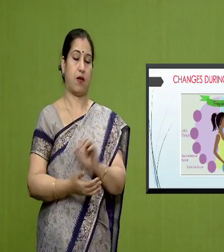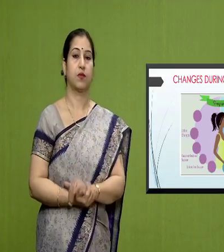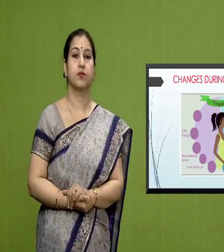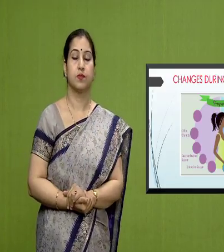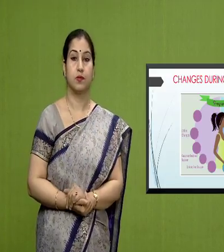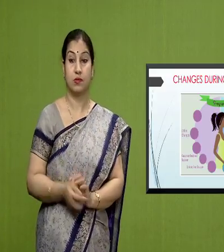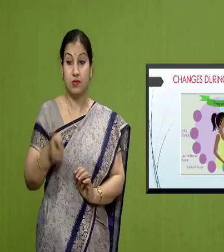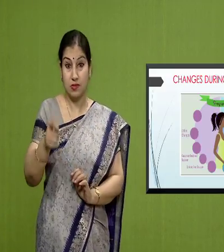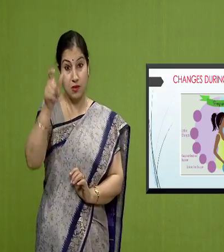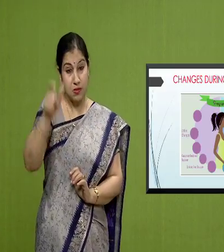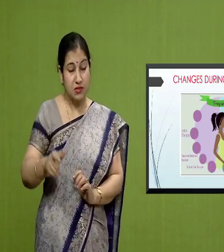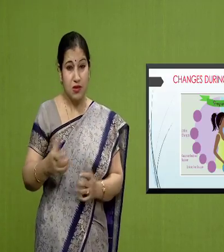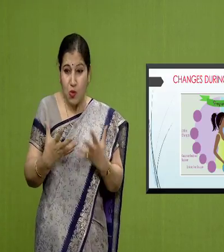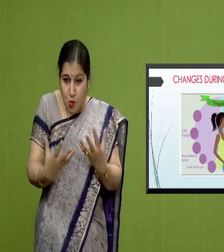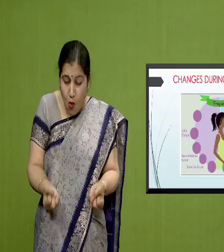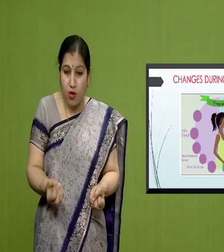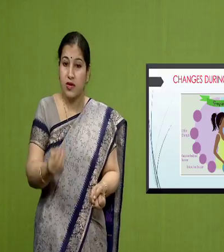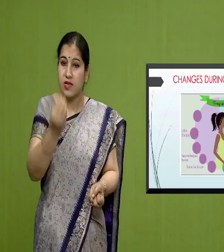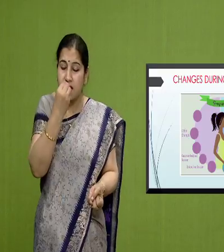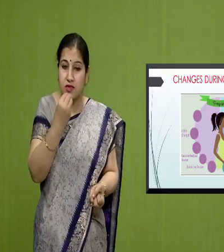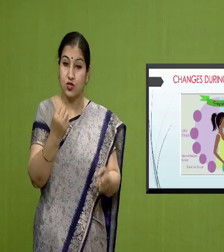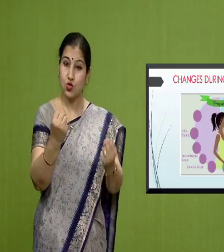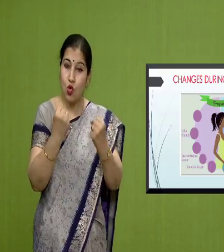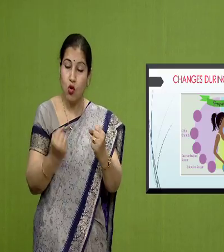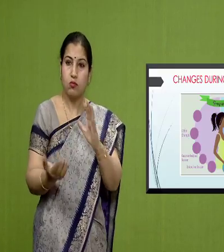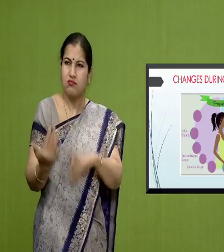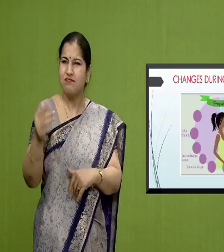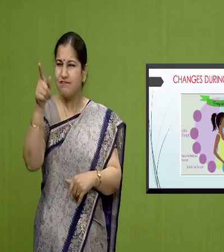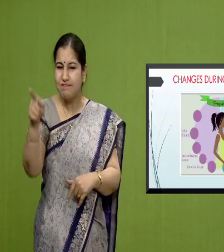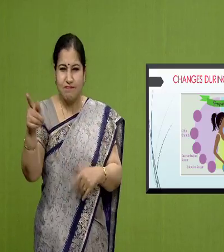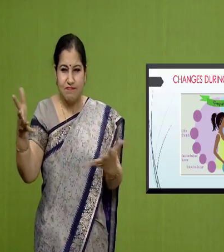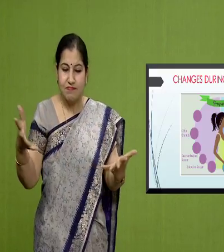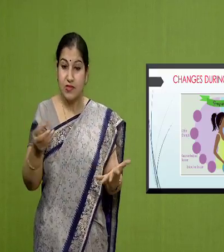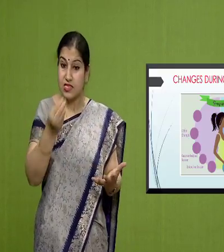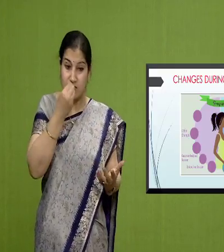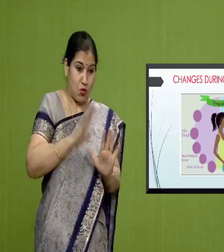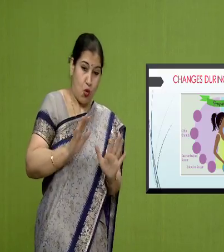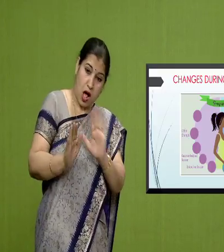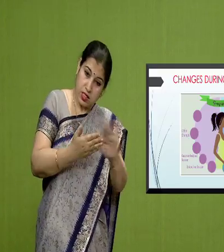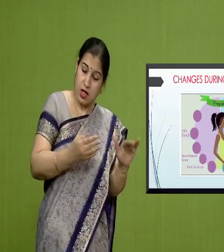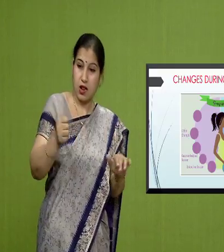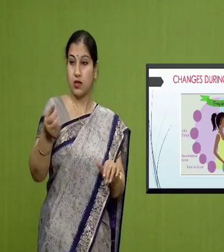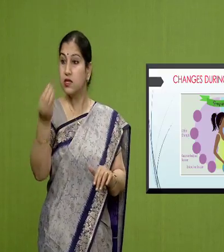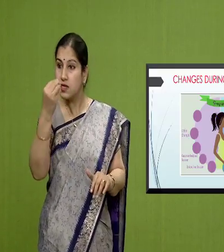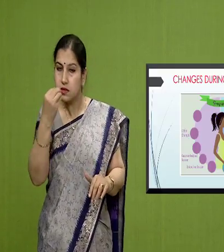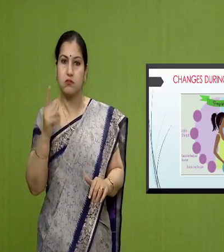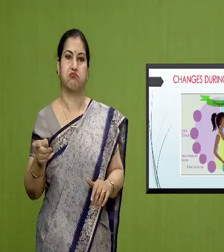in which a person feels very strong desire to eat anything but